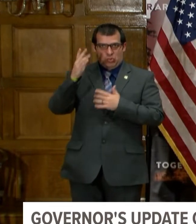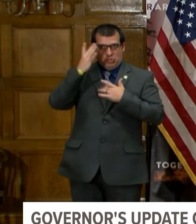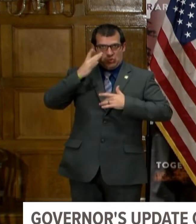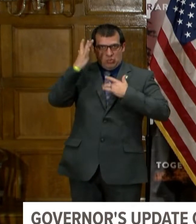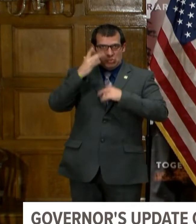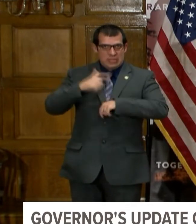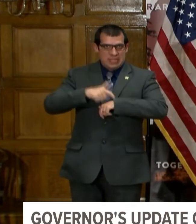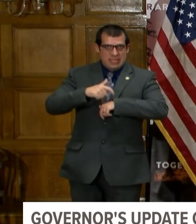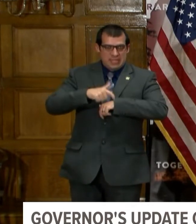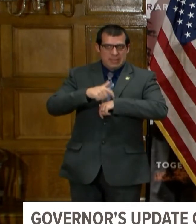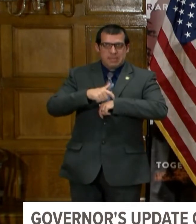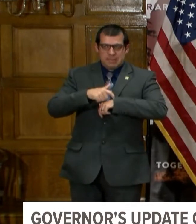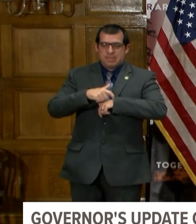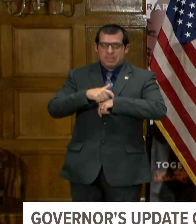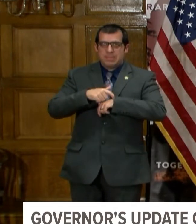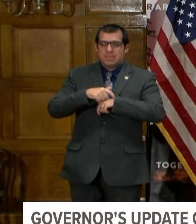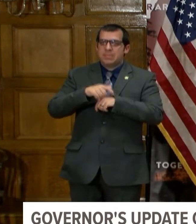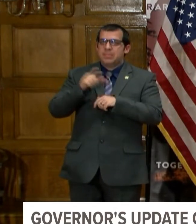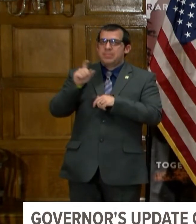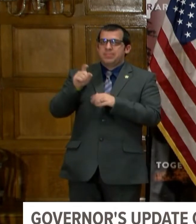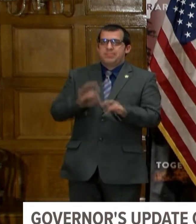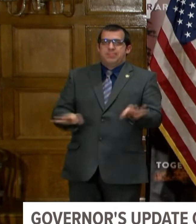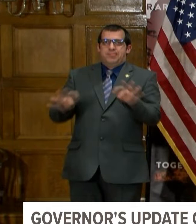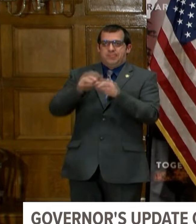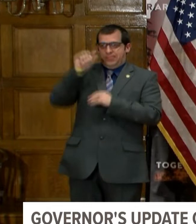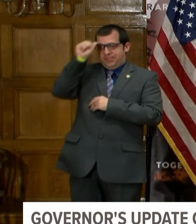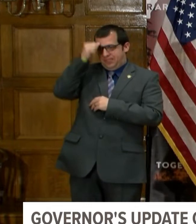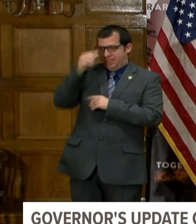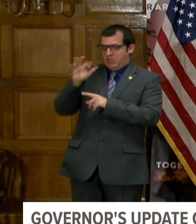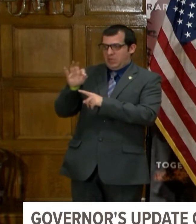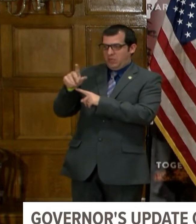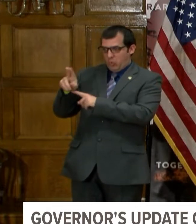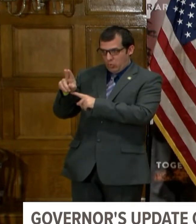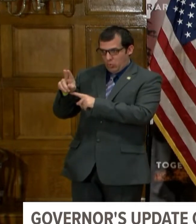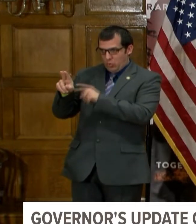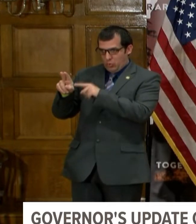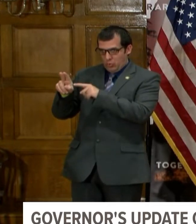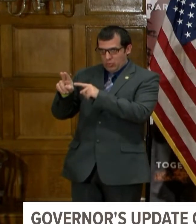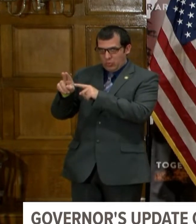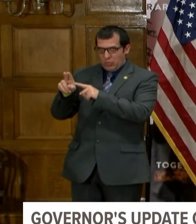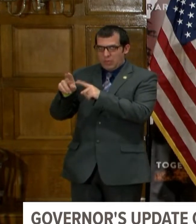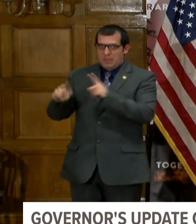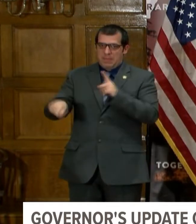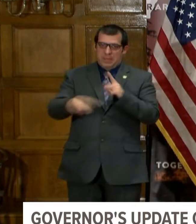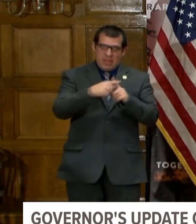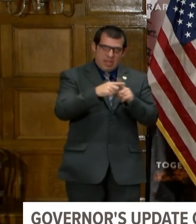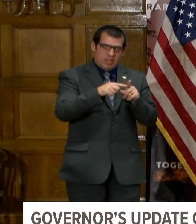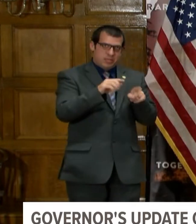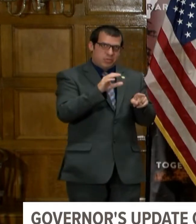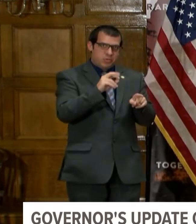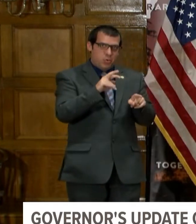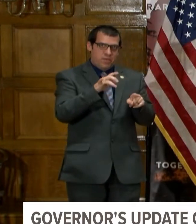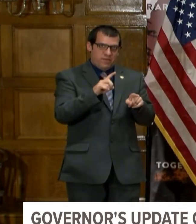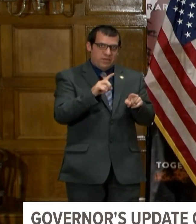that there is potential of flu, and there is the potential for COVID. We